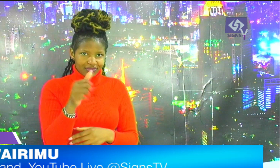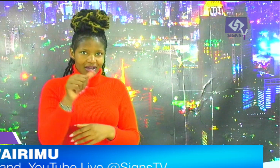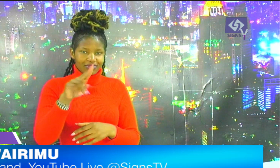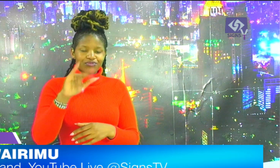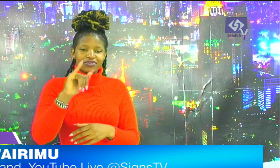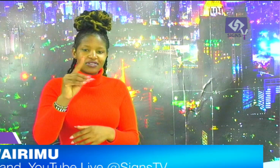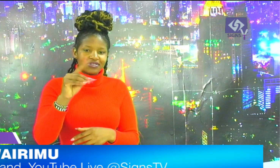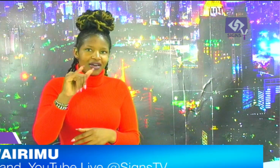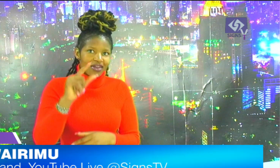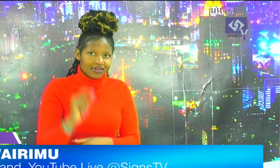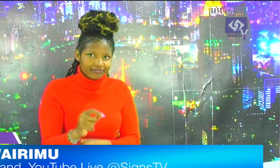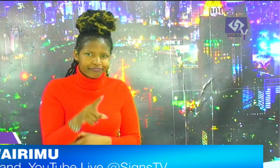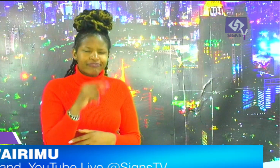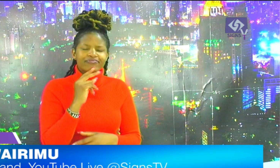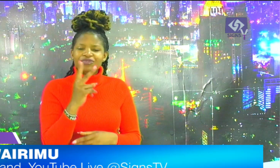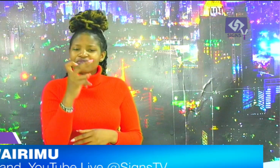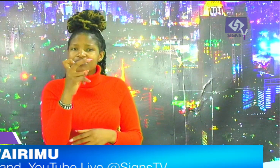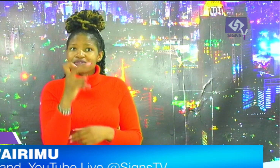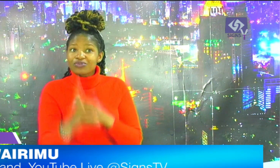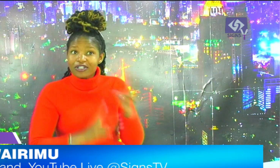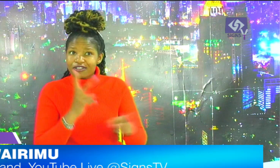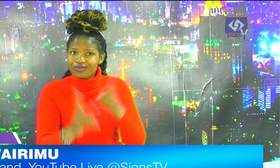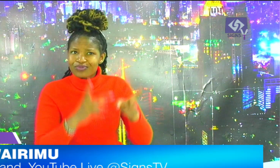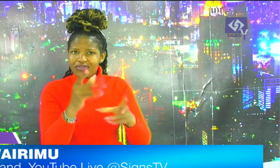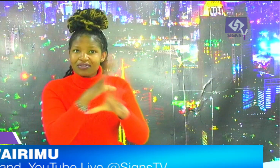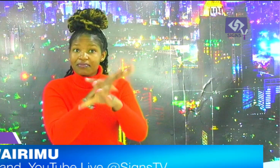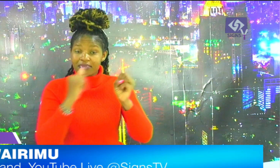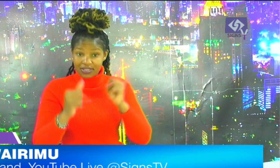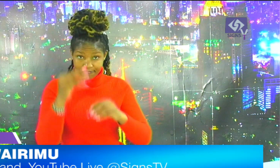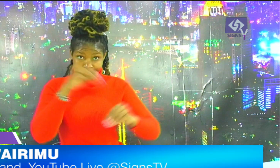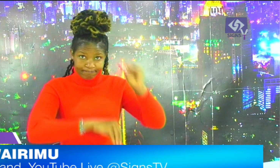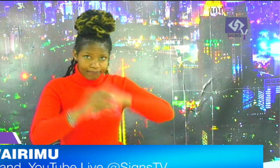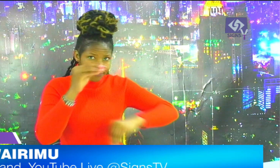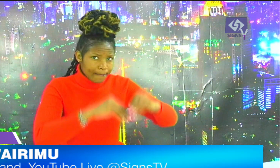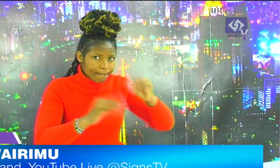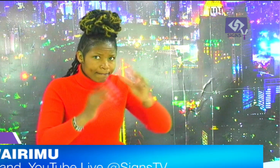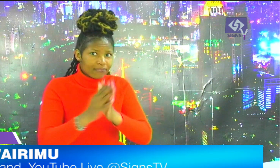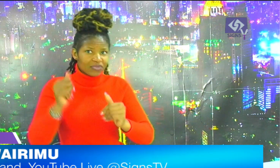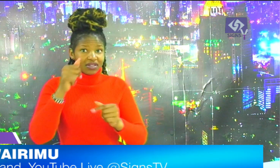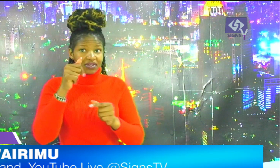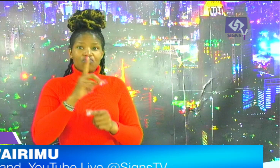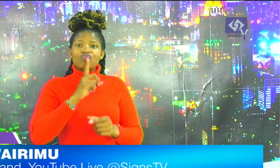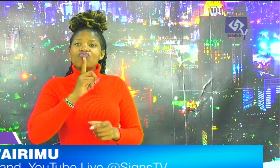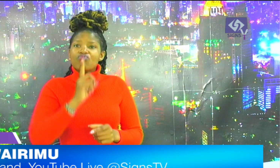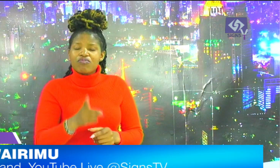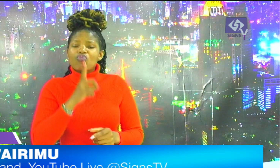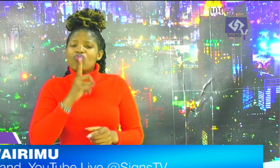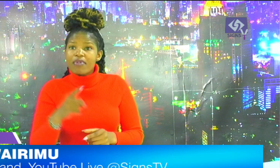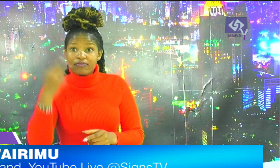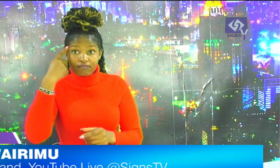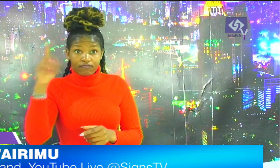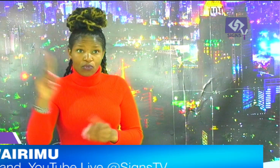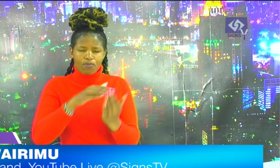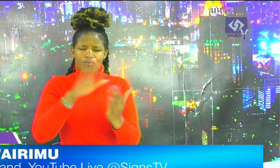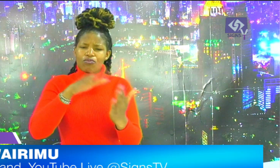In the second week of bipartisan talks, calls for a thorough audit of the